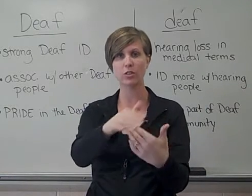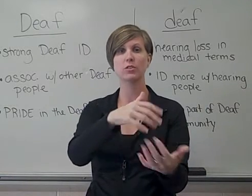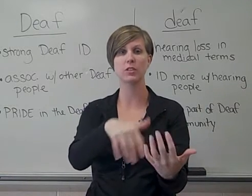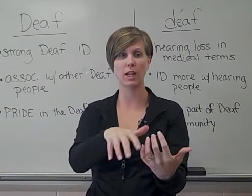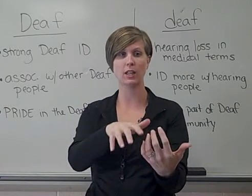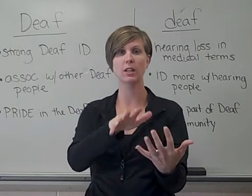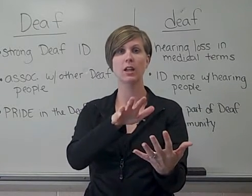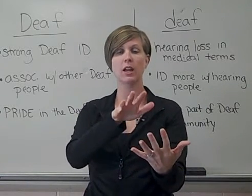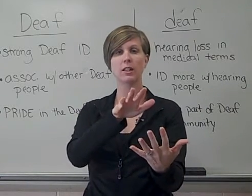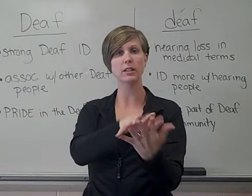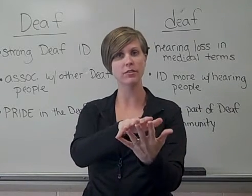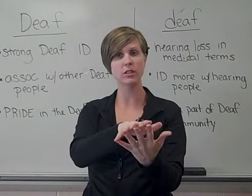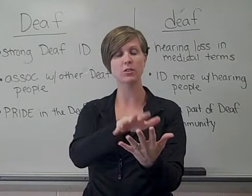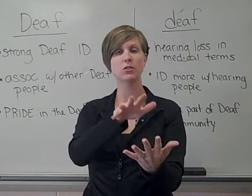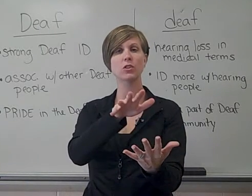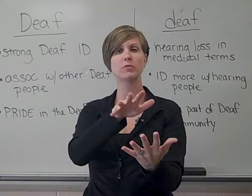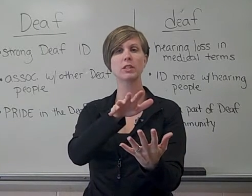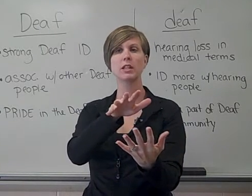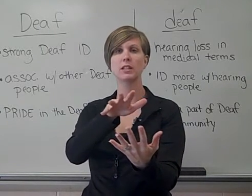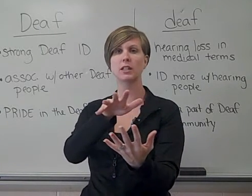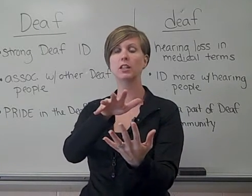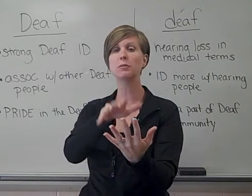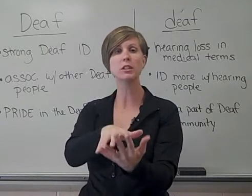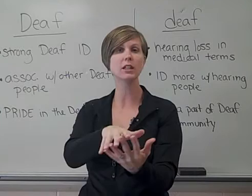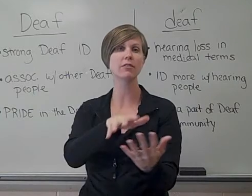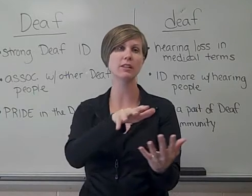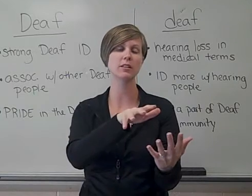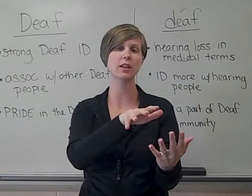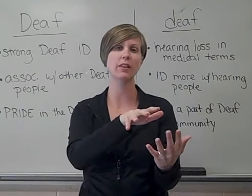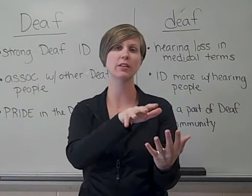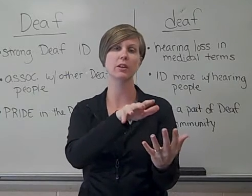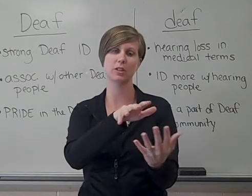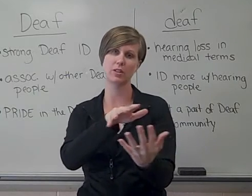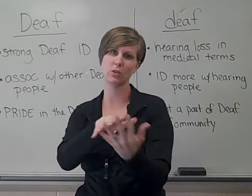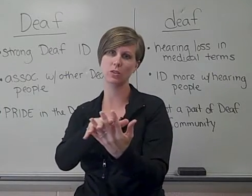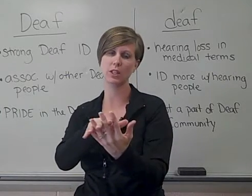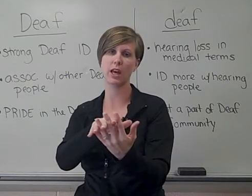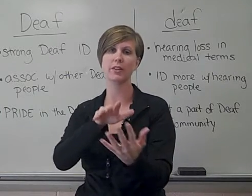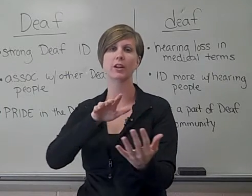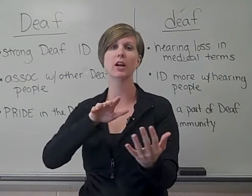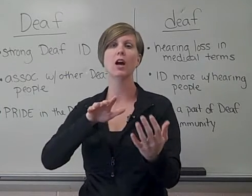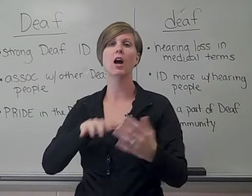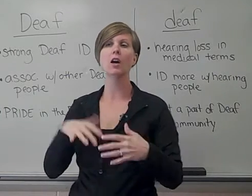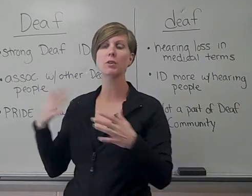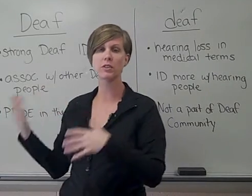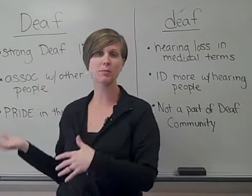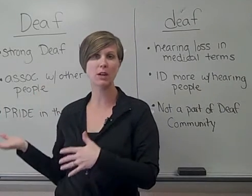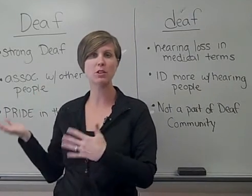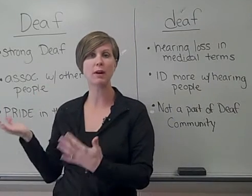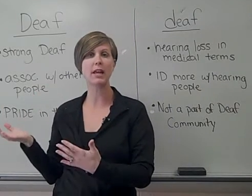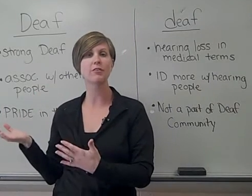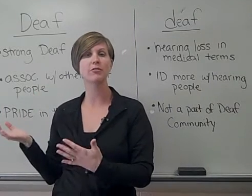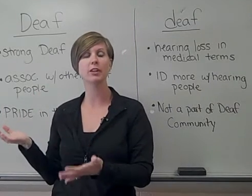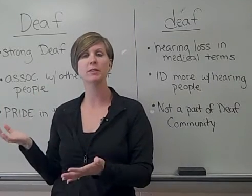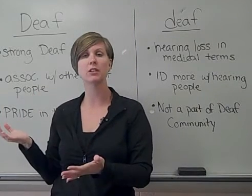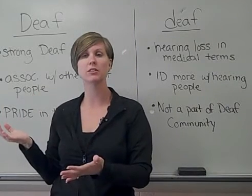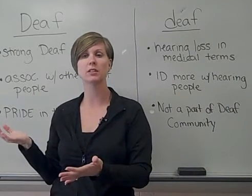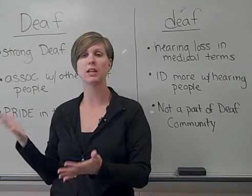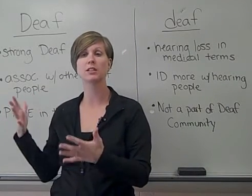also stayed and lived in those dorms, and they did community events together, they went to school together. Or sometimes you might have a family who decides